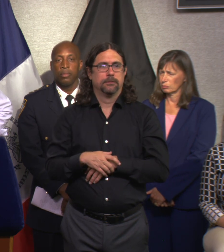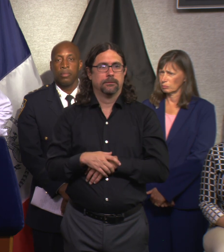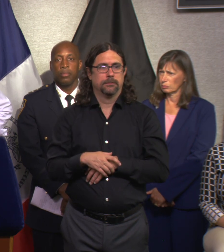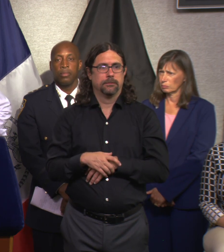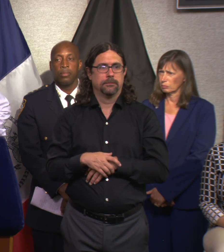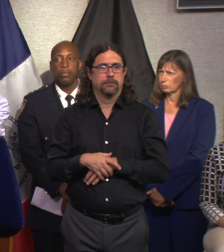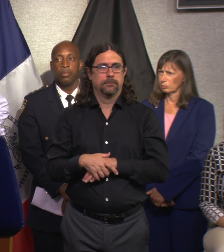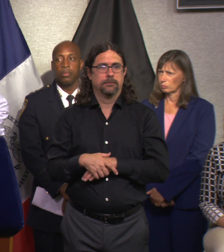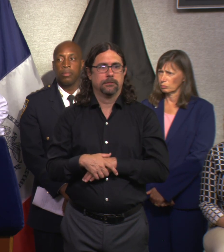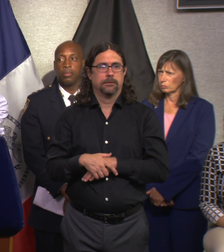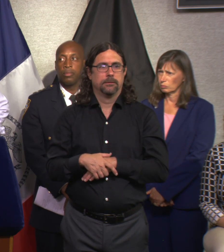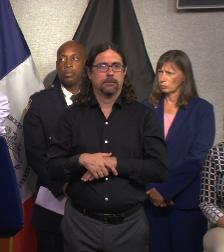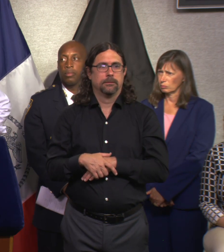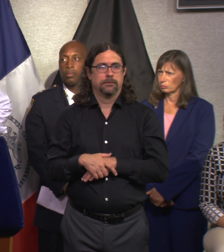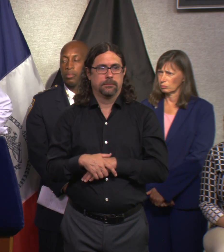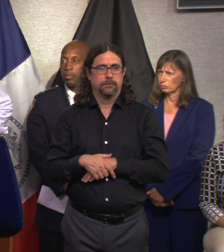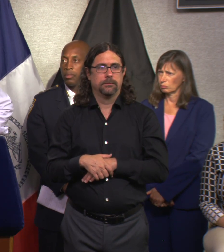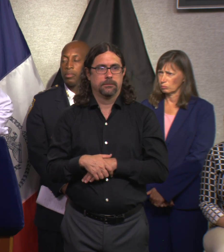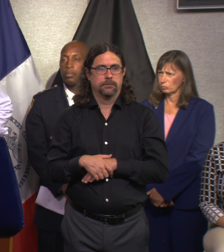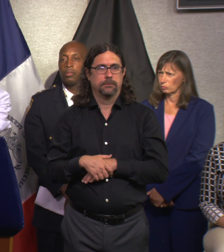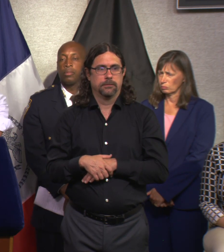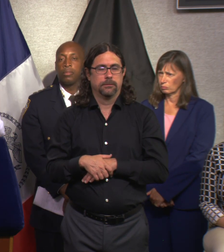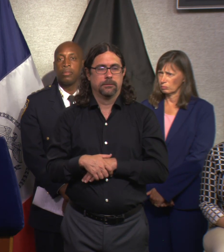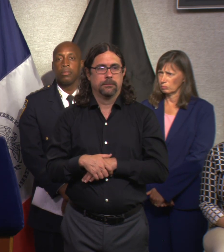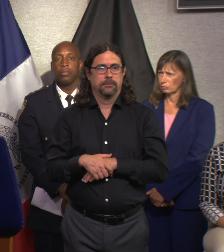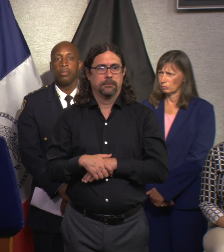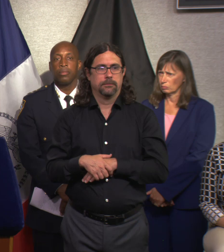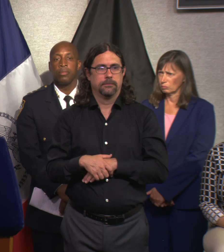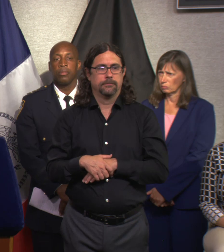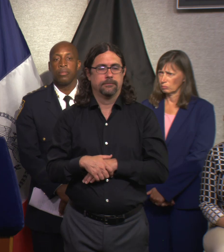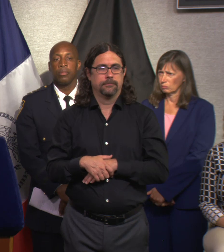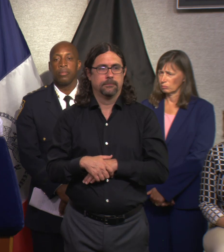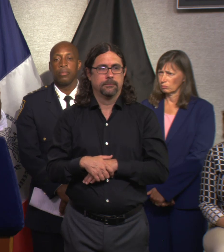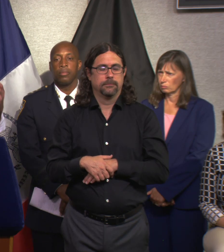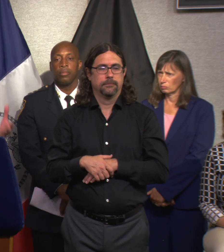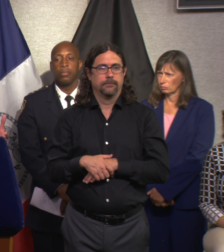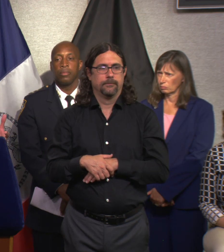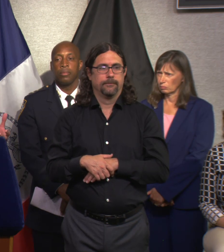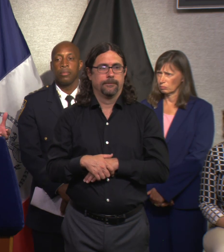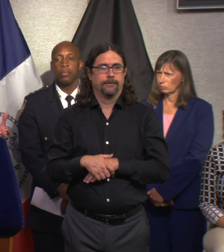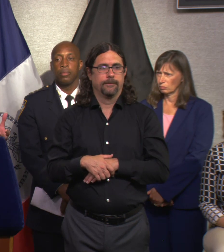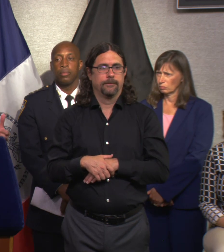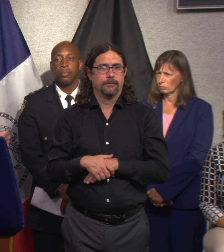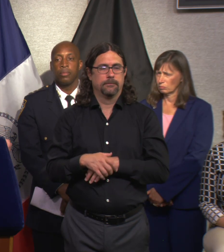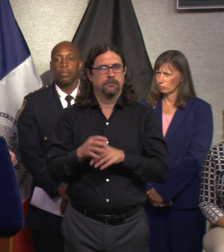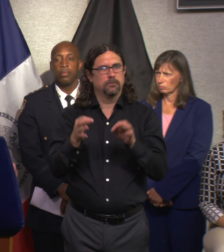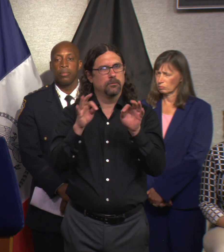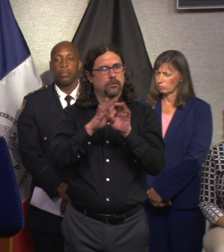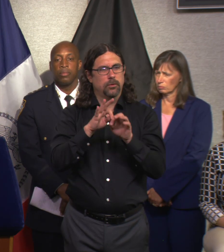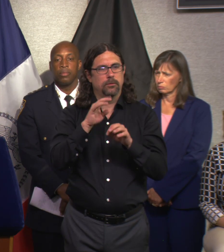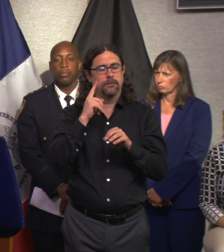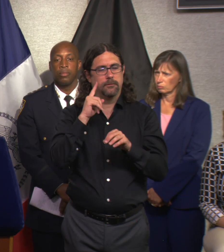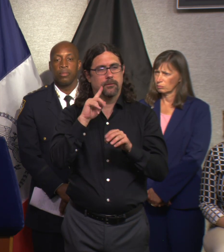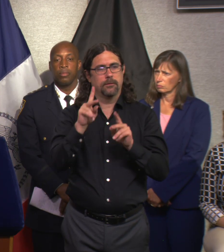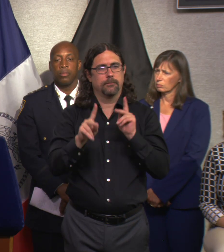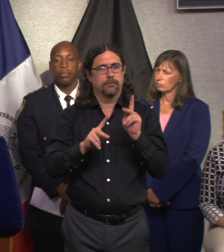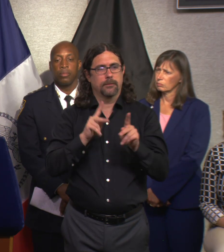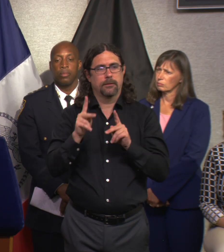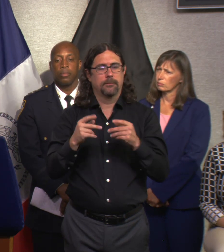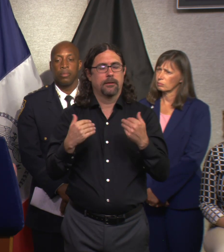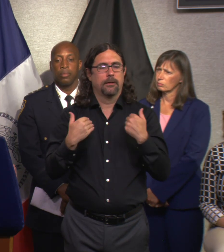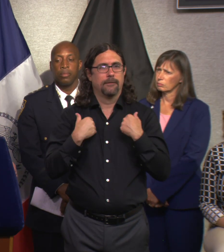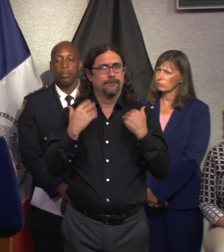facilities. So the ability to get people with real need to some place, we have that capacity. But